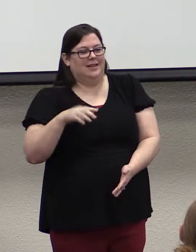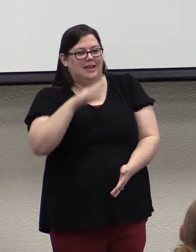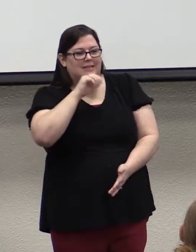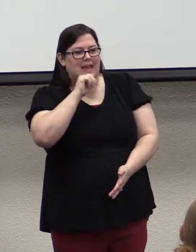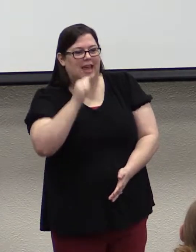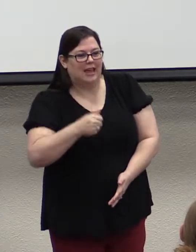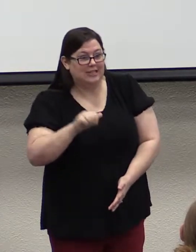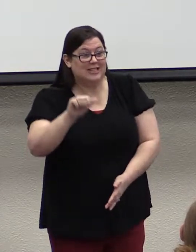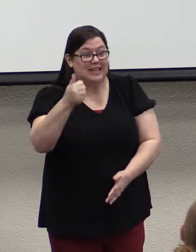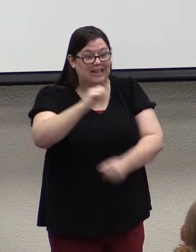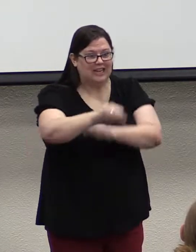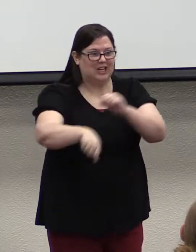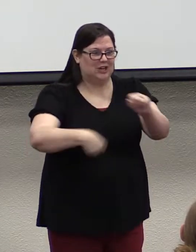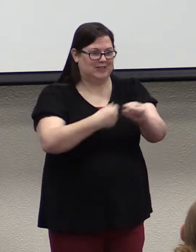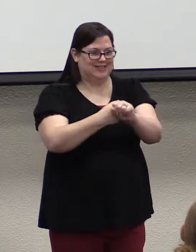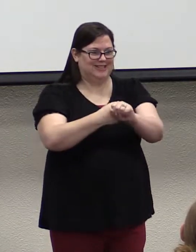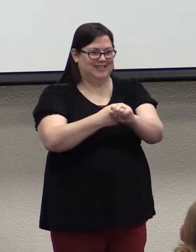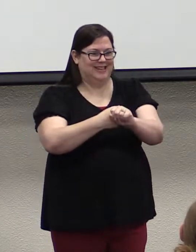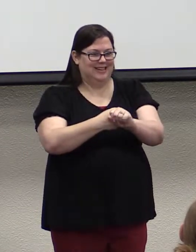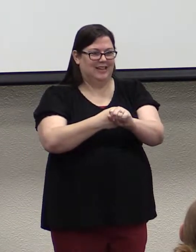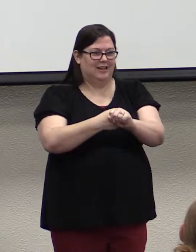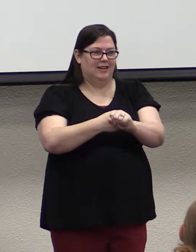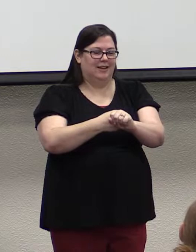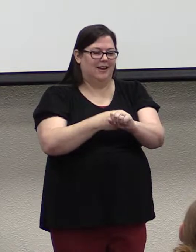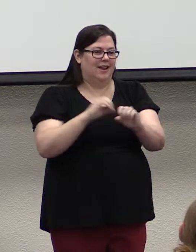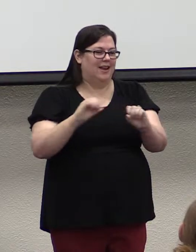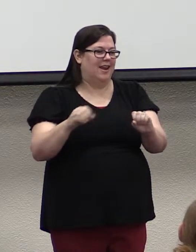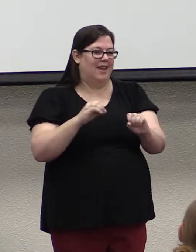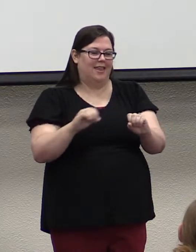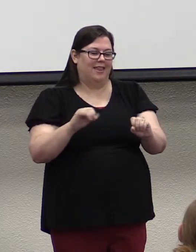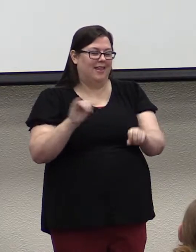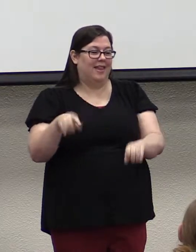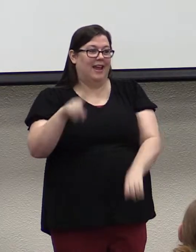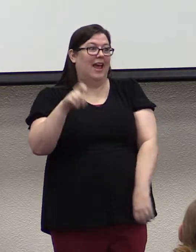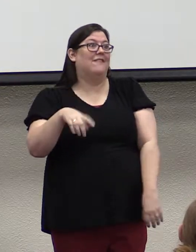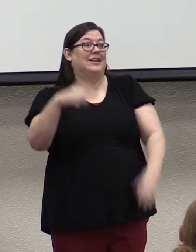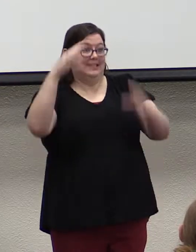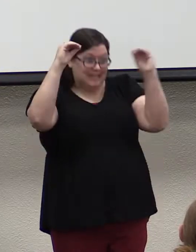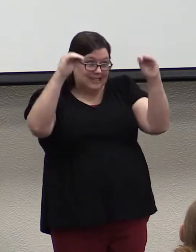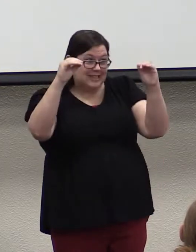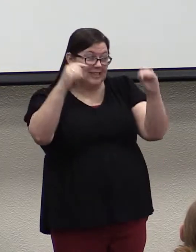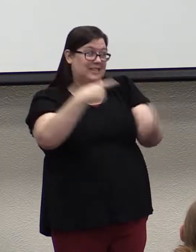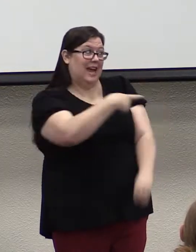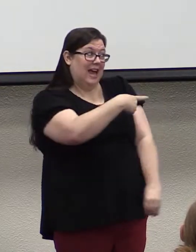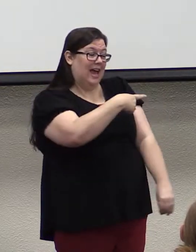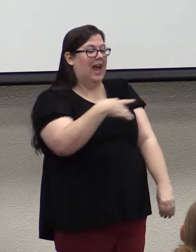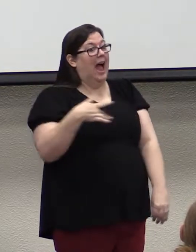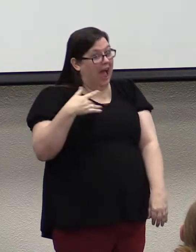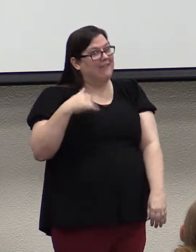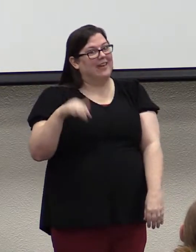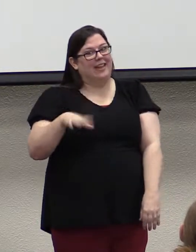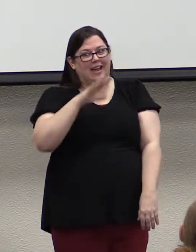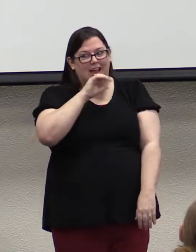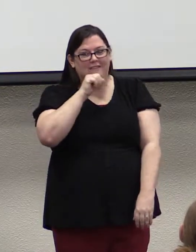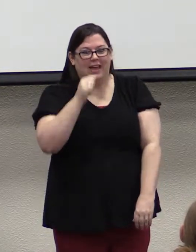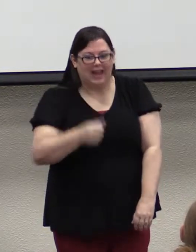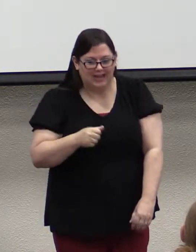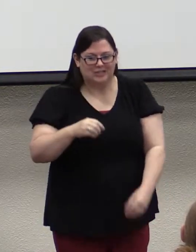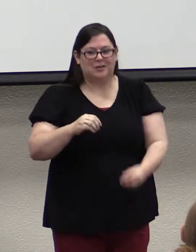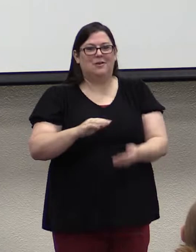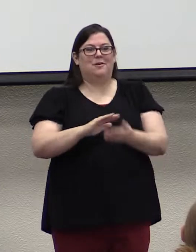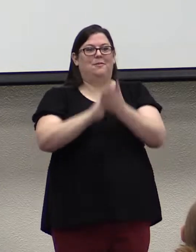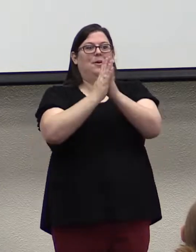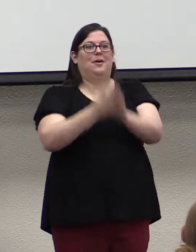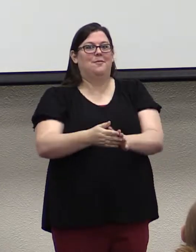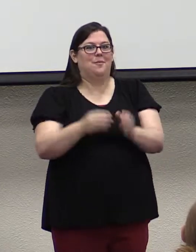Nothing like having to teach, you know. I feel like I've aged 20. Maybe I have.